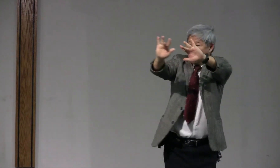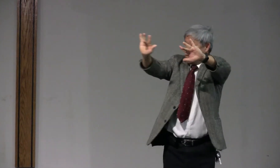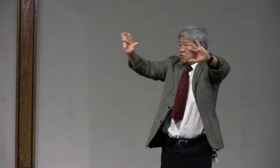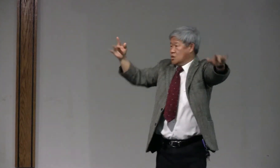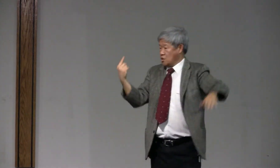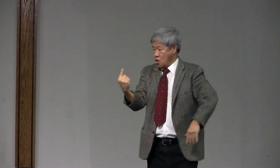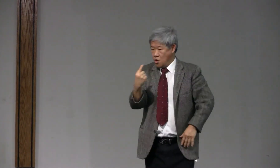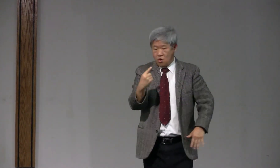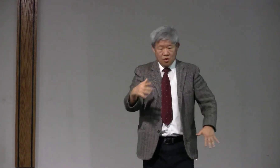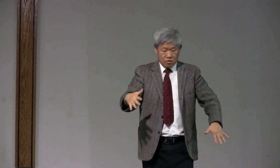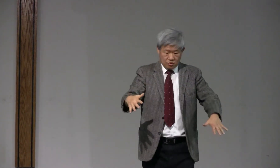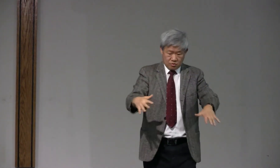could be alone.